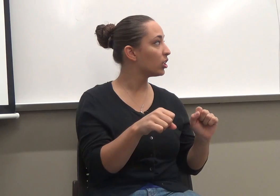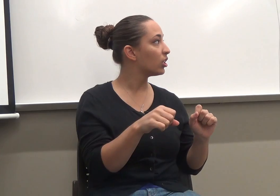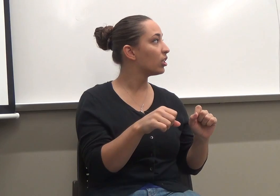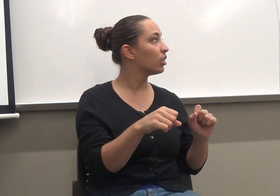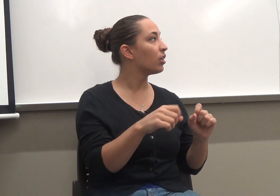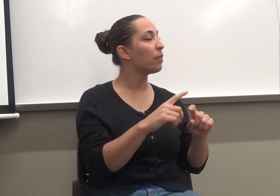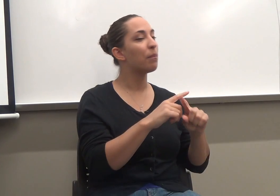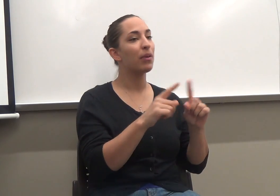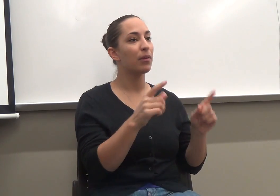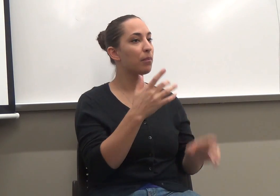this.